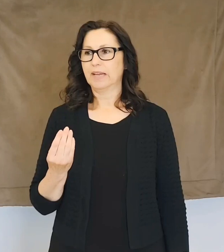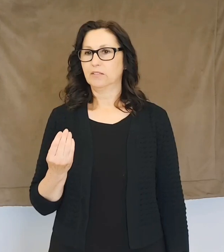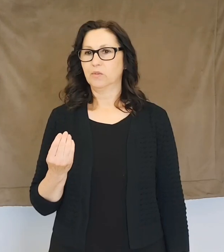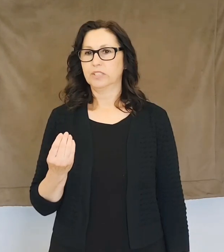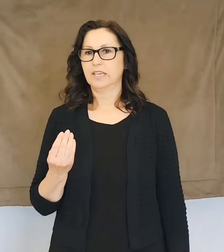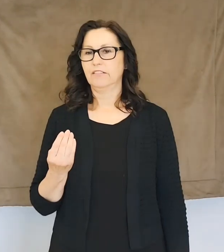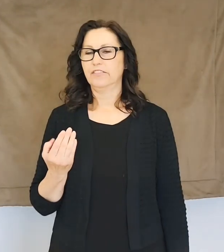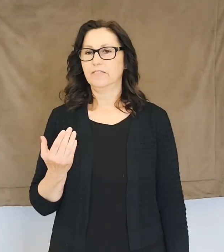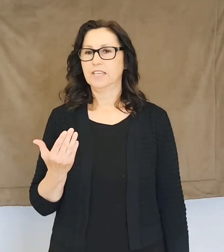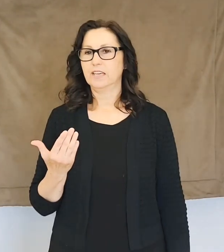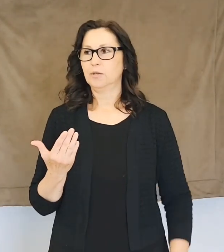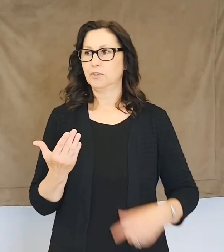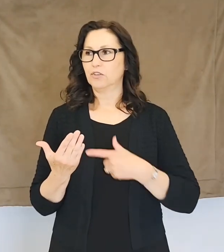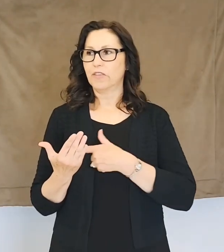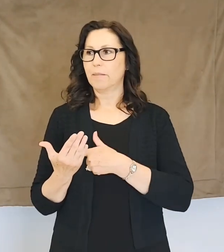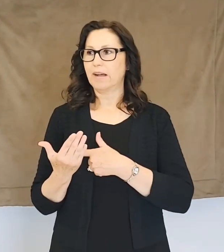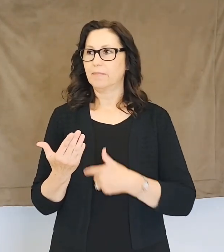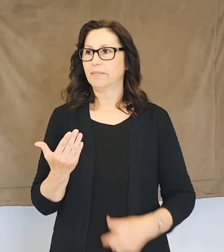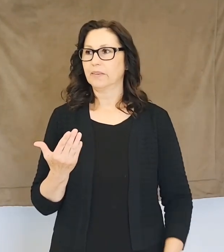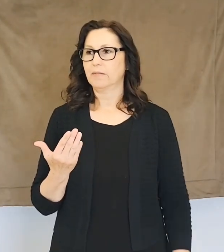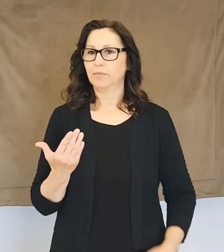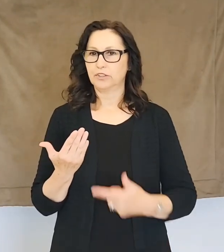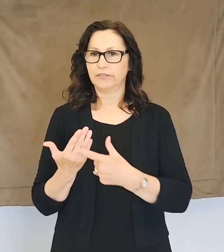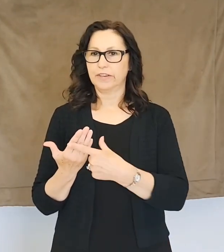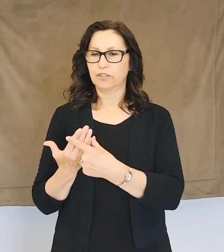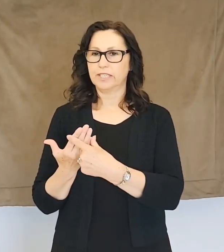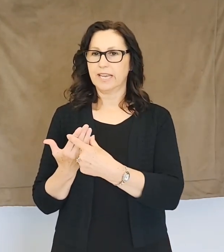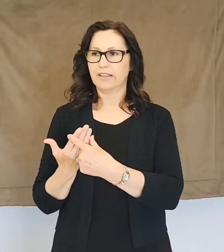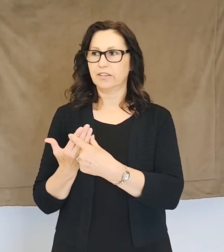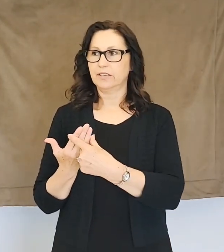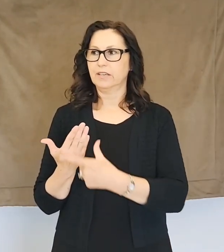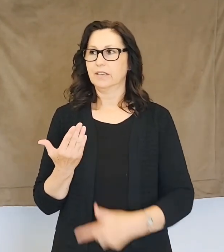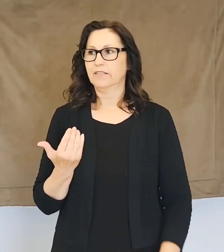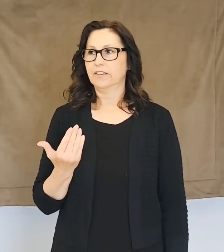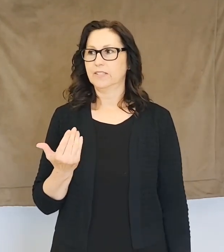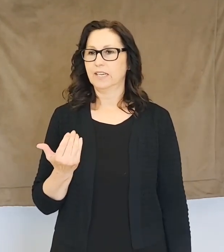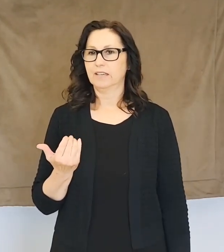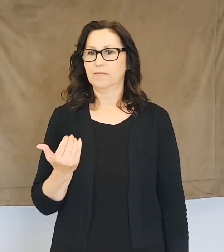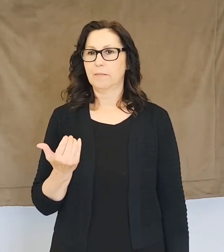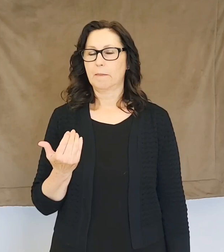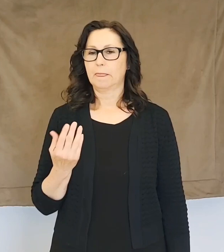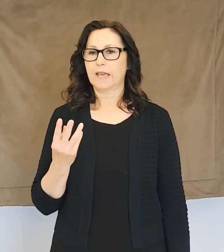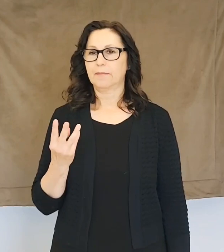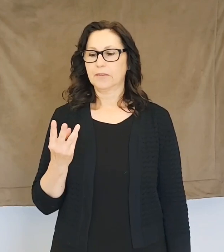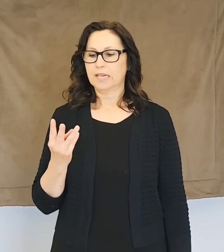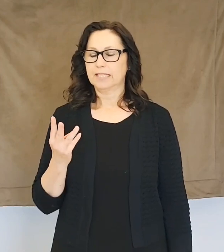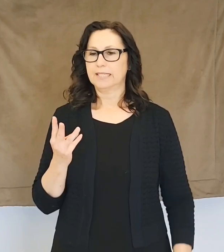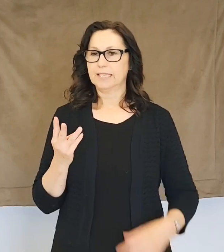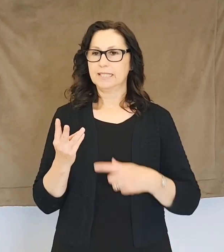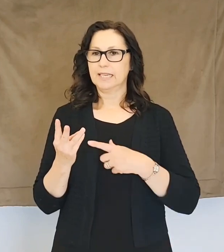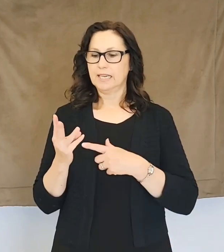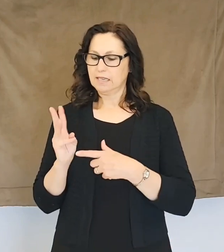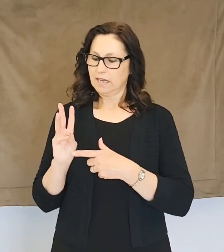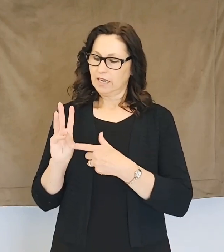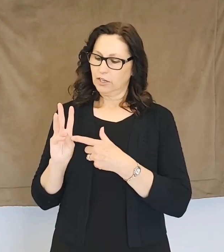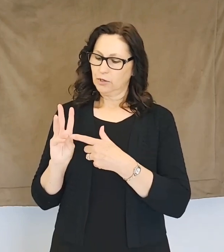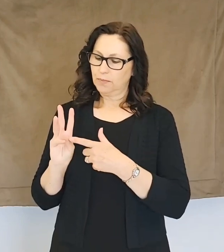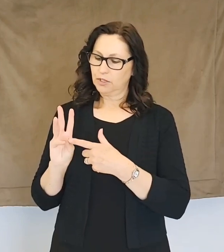that's 14. 15, you put your thumb out. Put your fingers together, 15. Okay, 16, you put